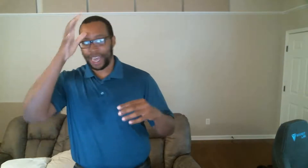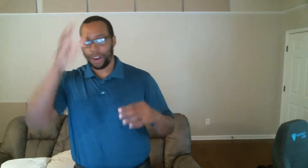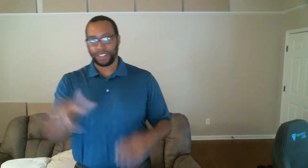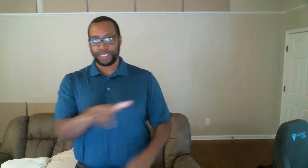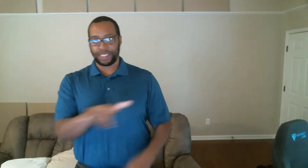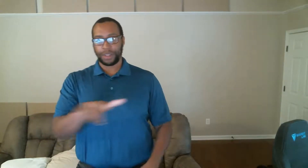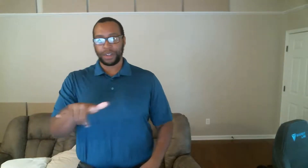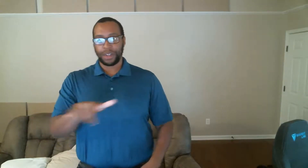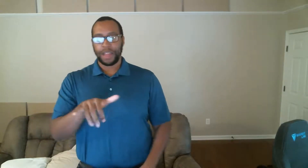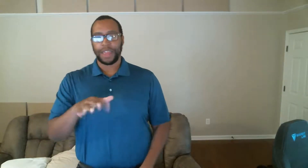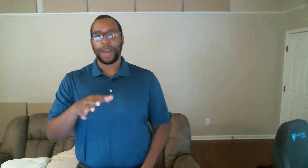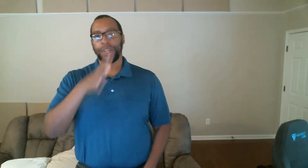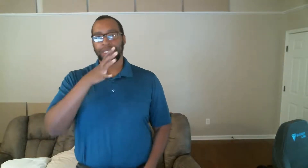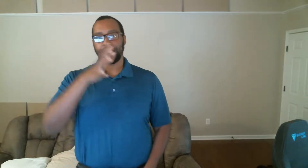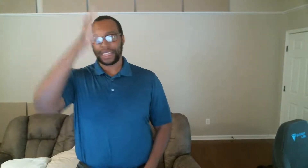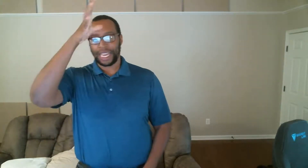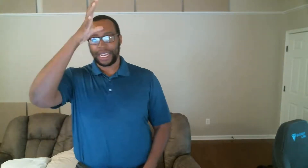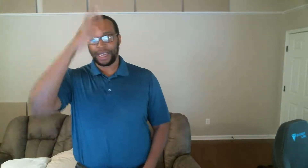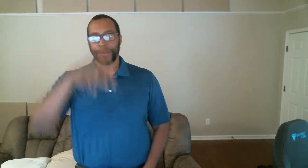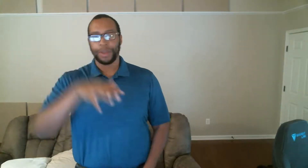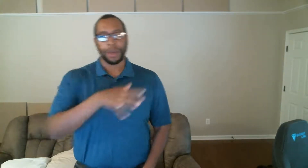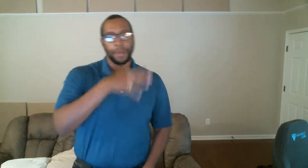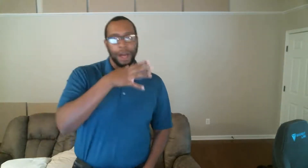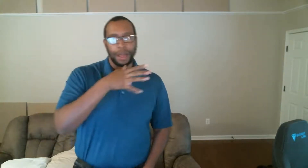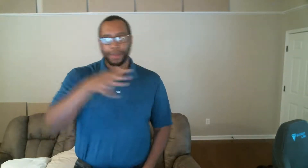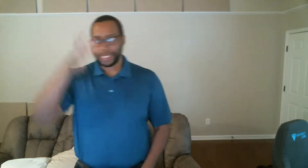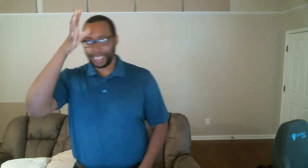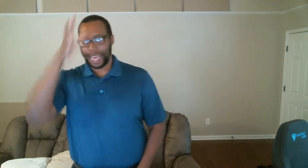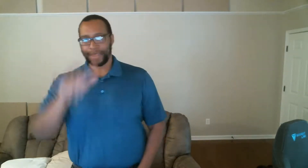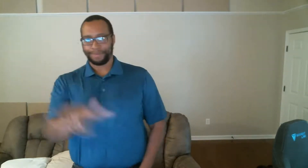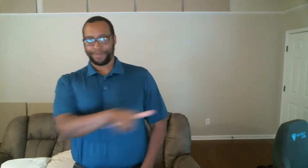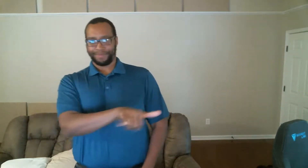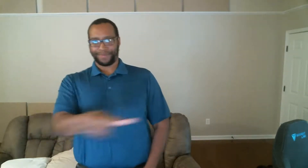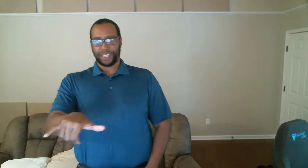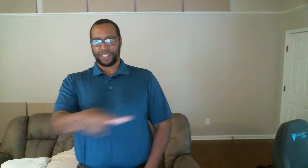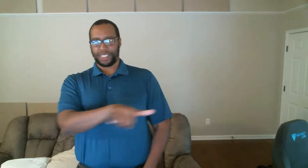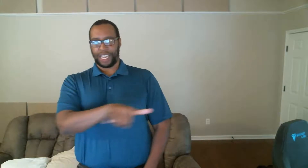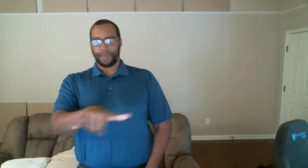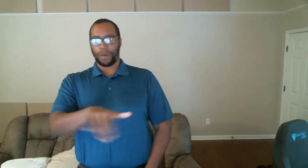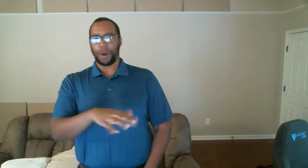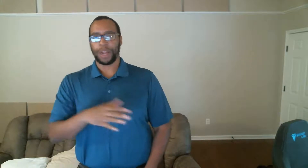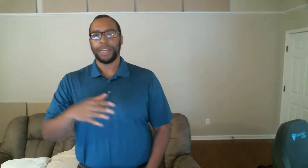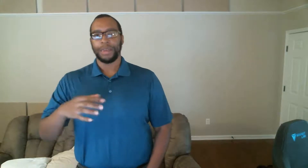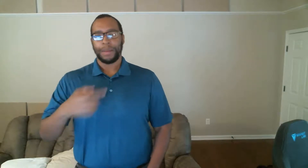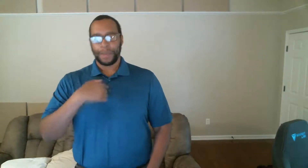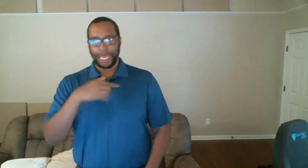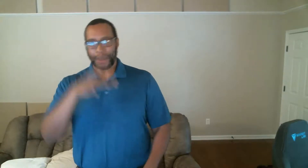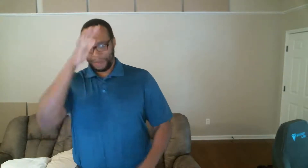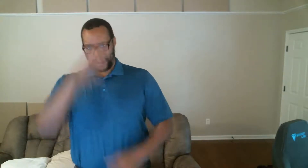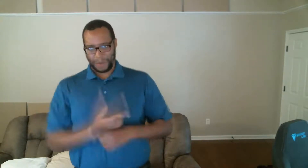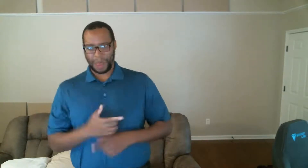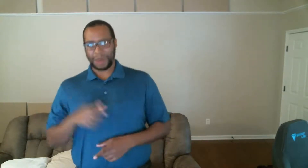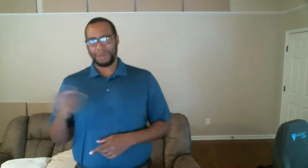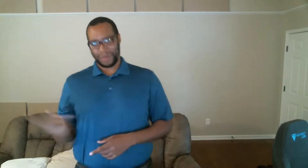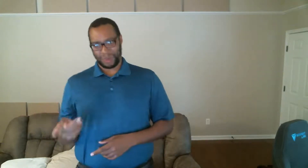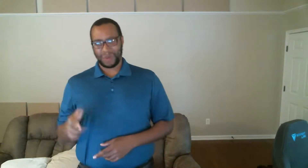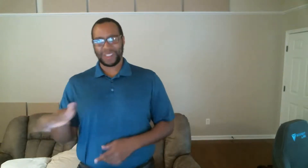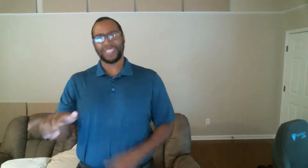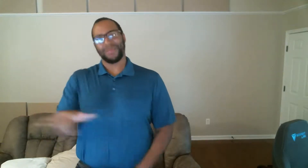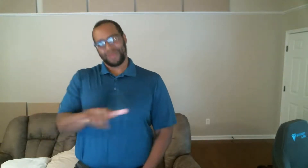are similar, then I want to set that up. Mom, dad, they're the same. Or me, brother, the 2 of us, we're